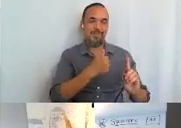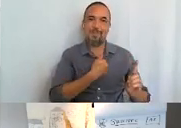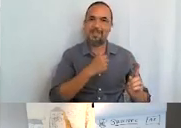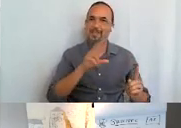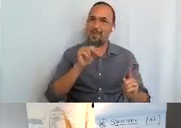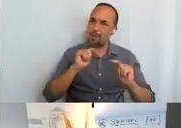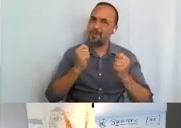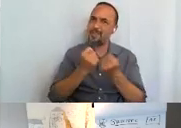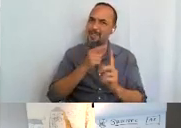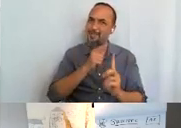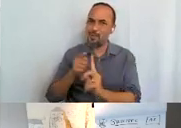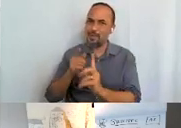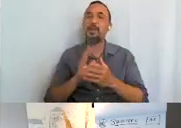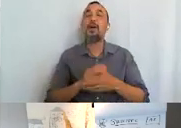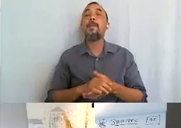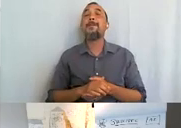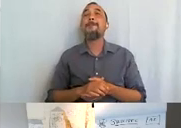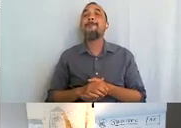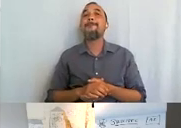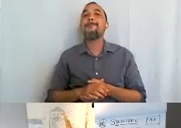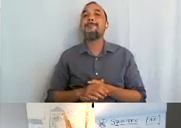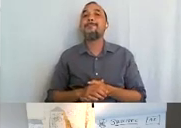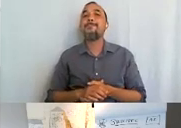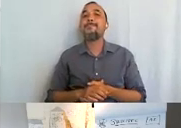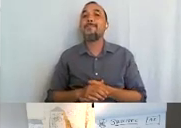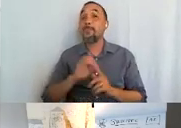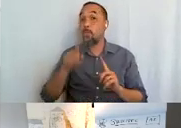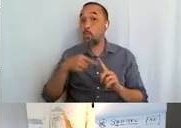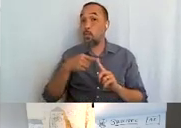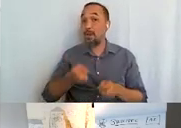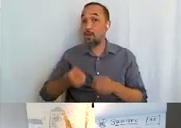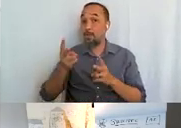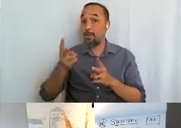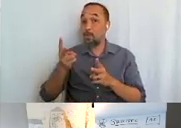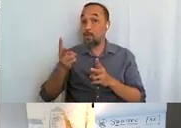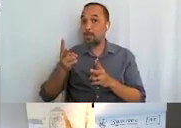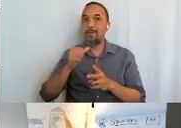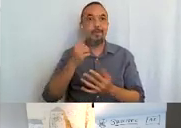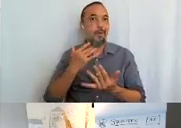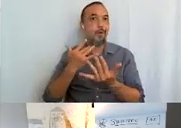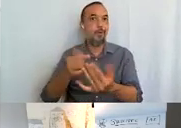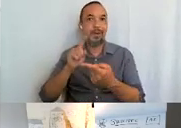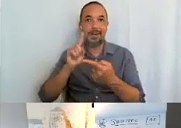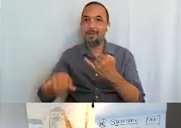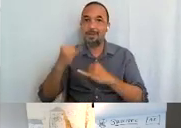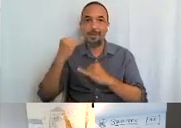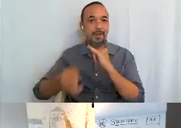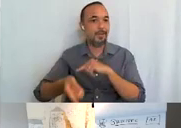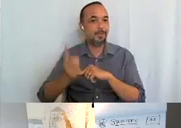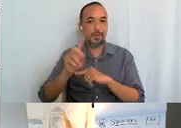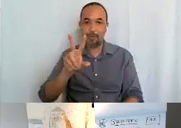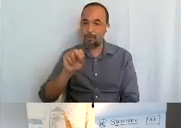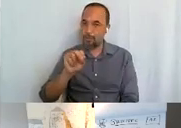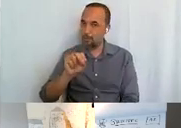When do you want to do the upload? Do you want to leave it? You, first of all, you don't want to leave it for until the end. Trust me, that is a